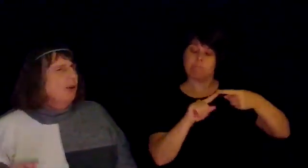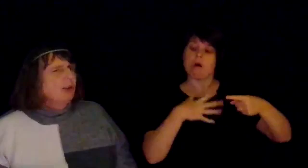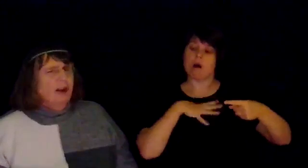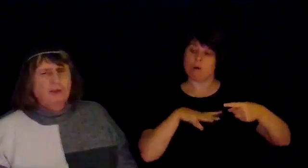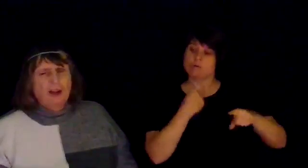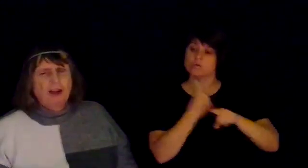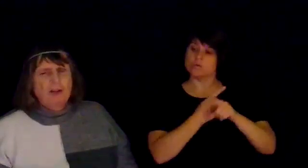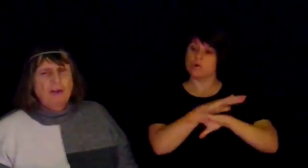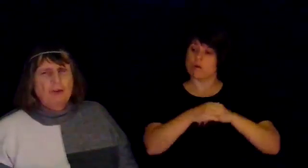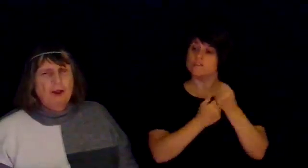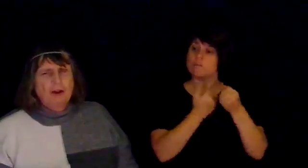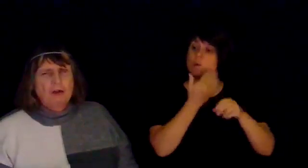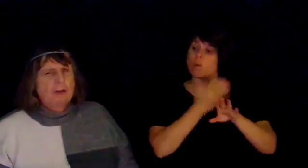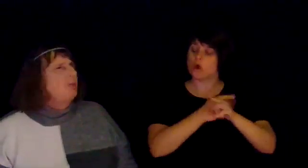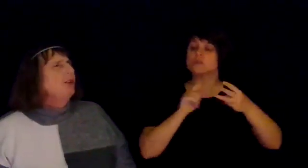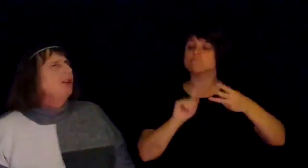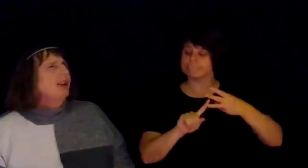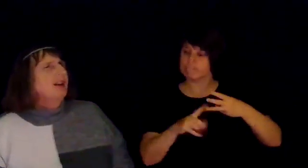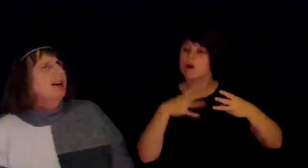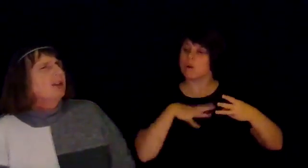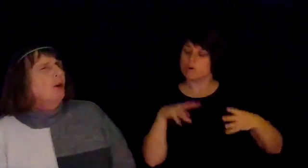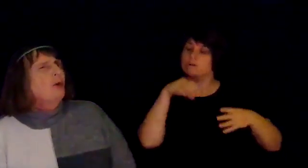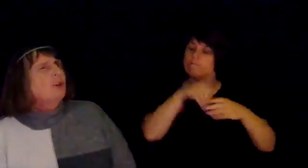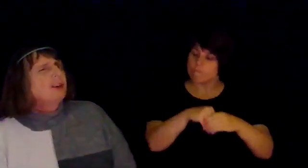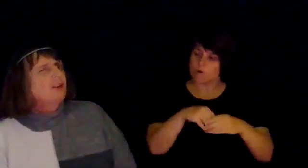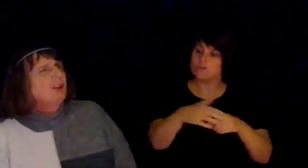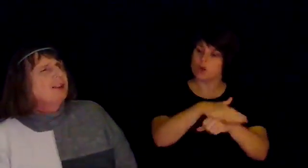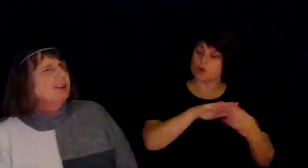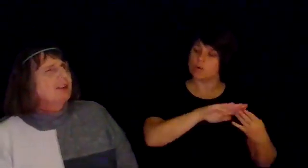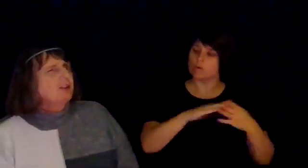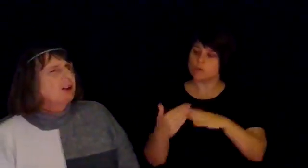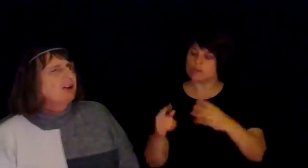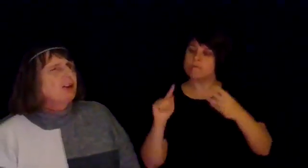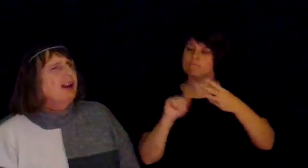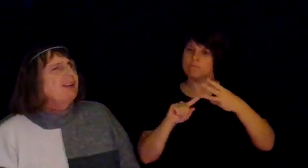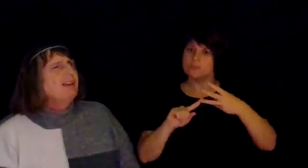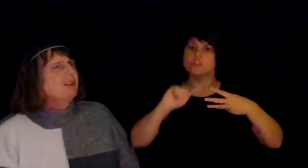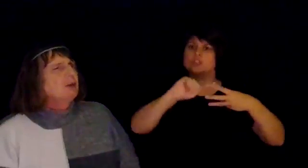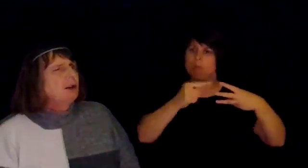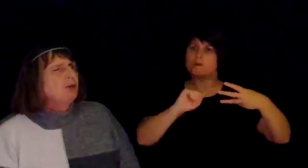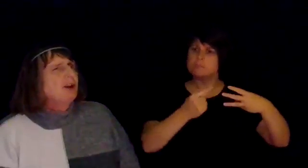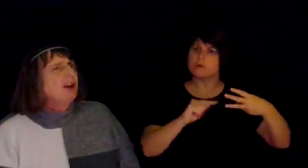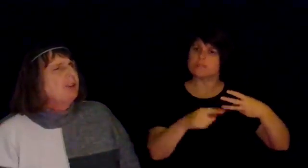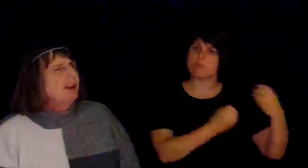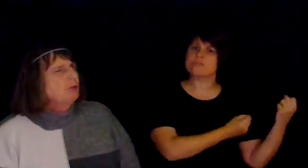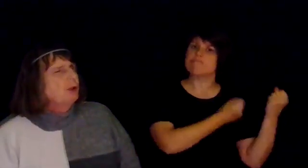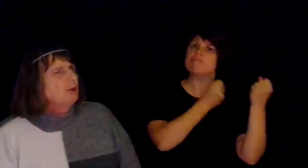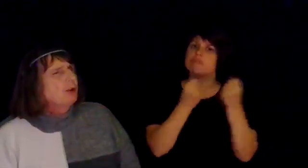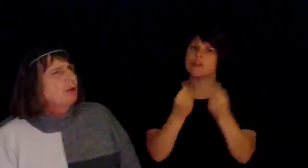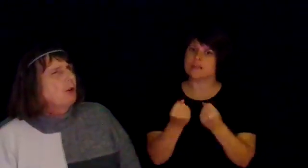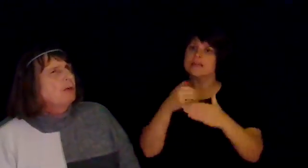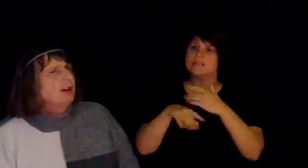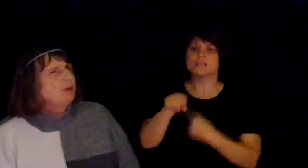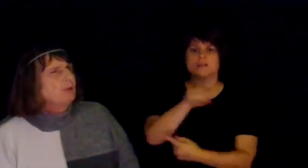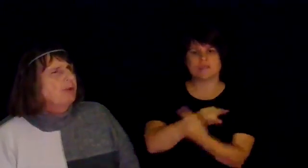involved with my local community. So it's all these things because it's easy to forget what